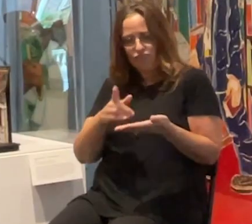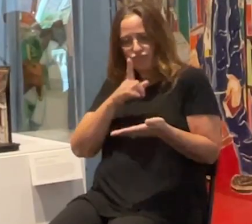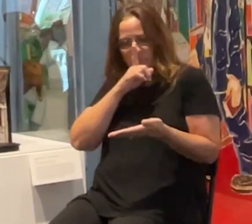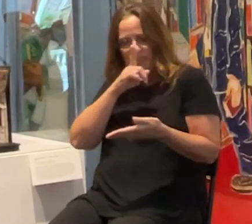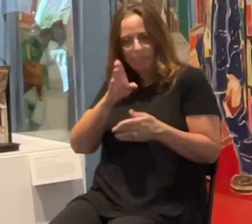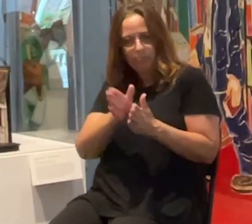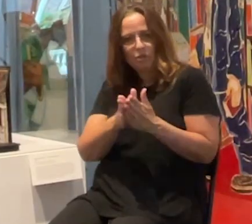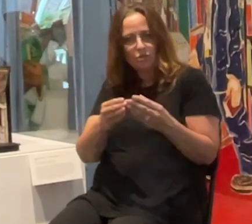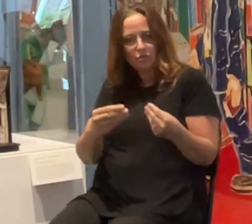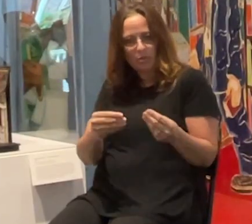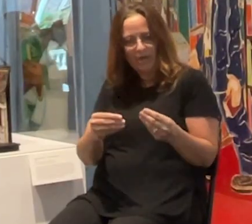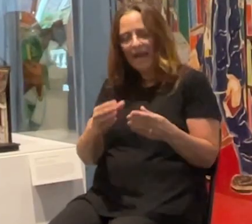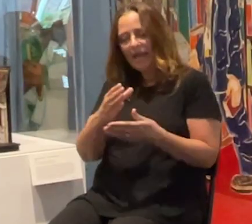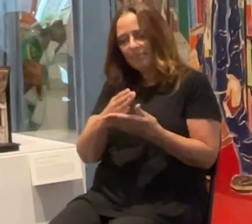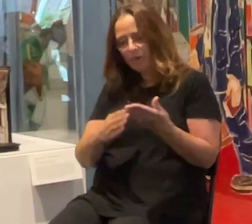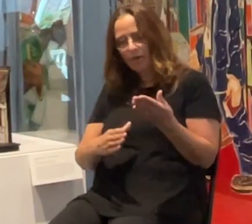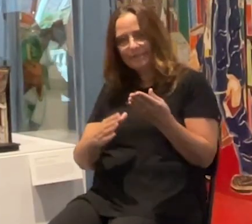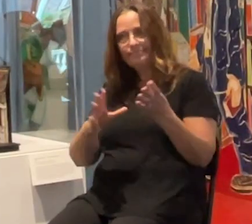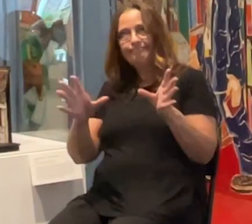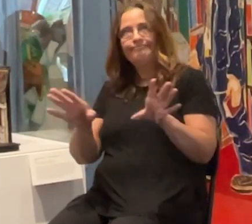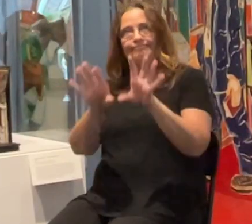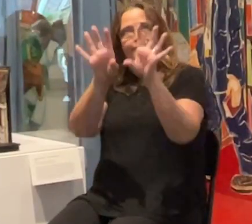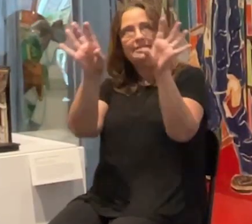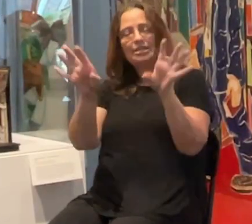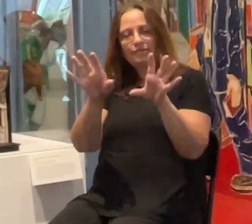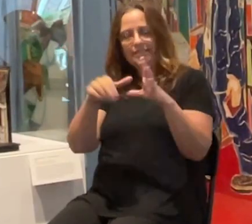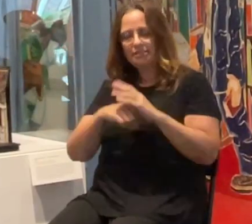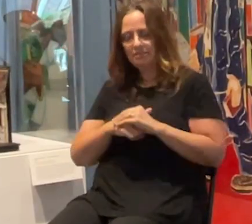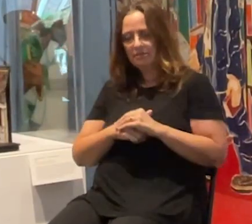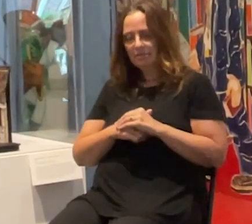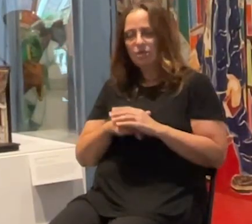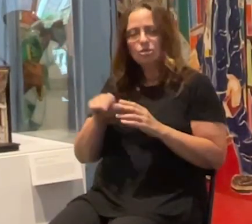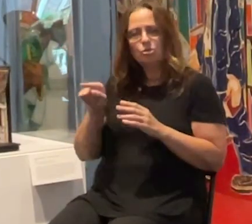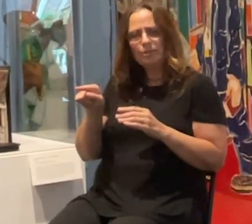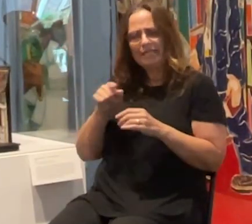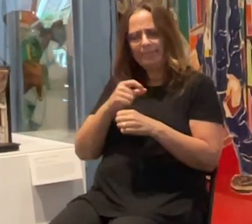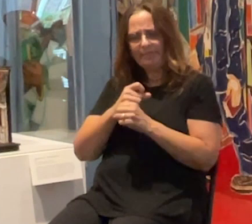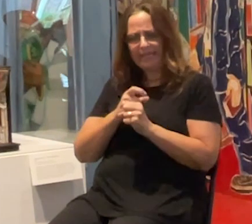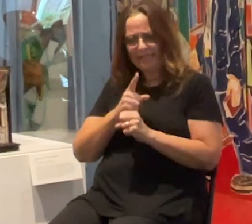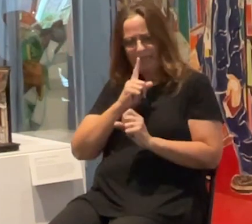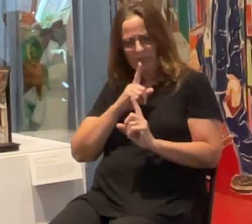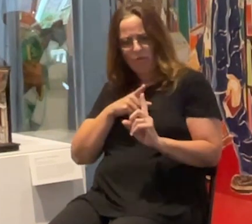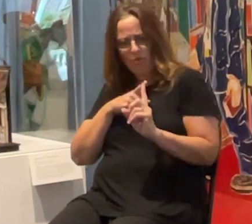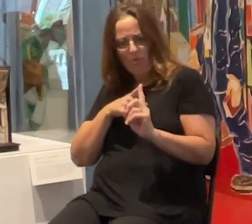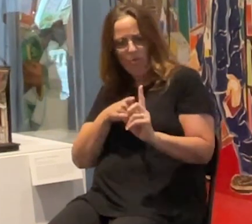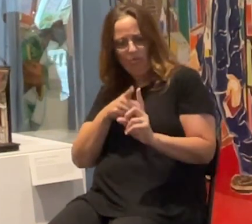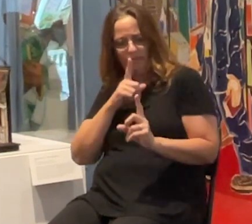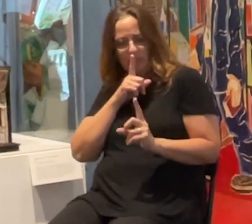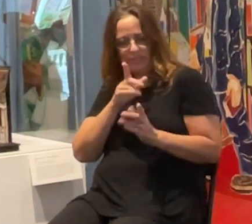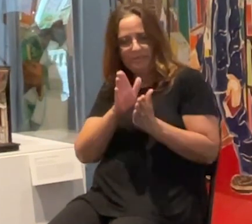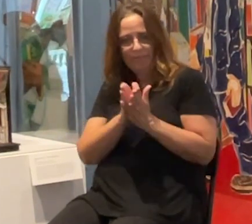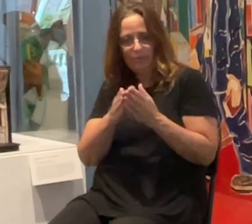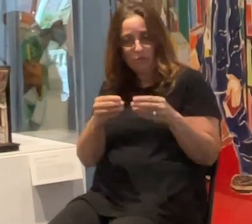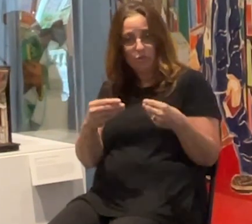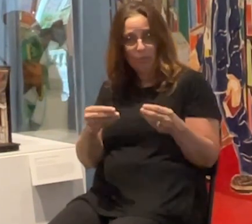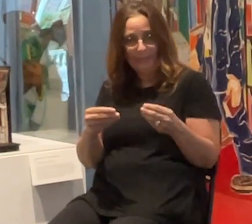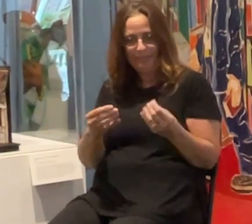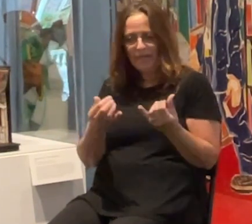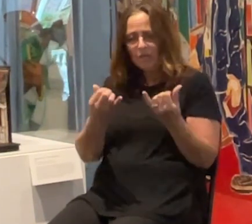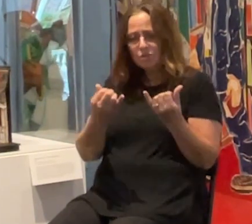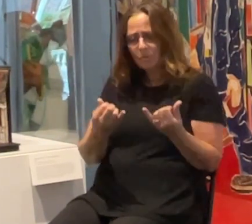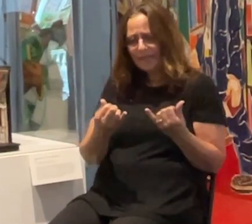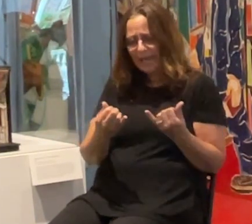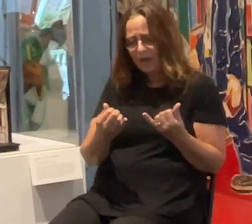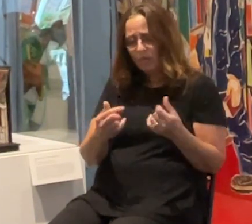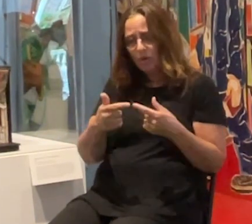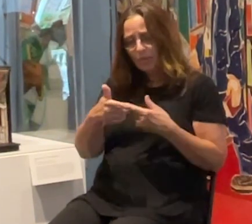so it really had that intent at its center all the time when it was made. So I think it was really a question whether it would